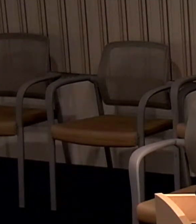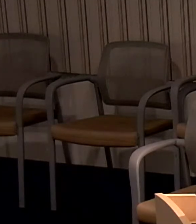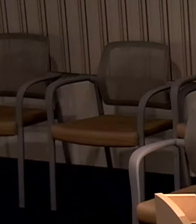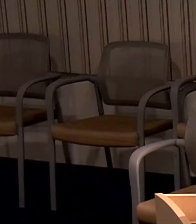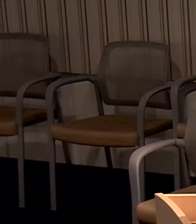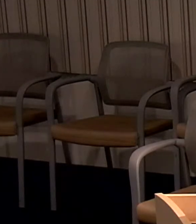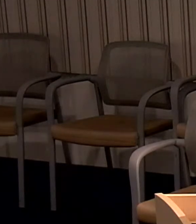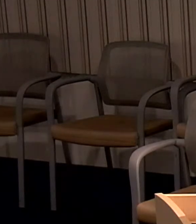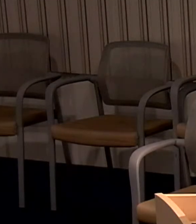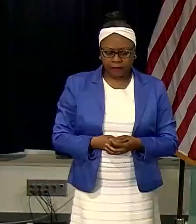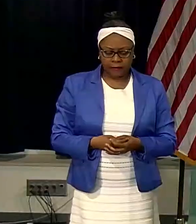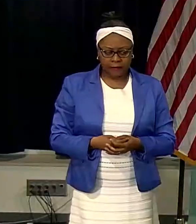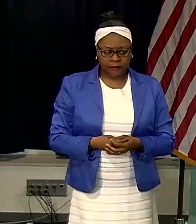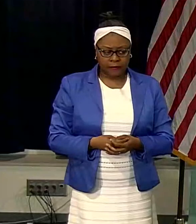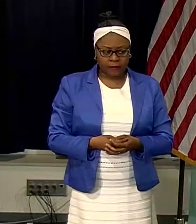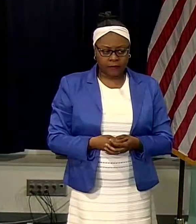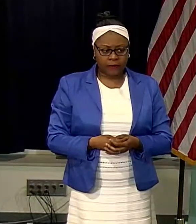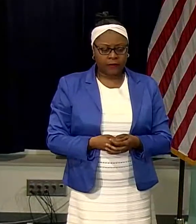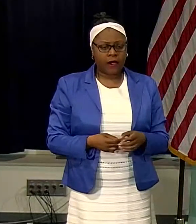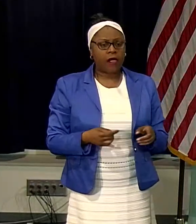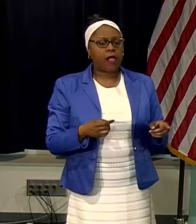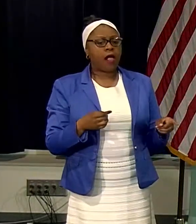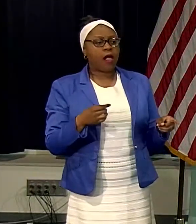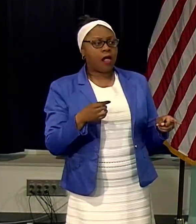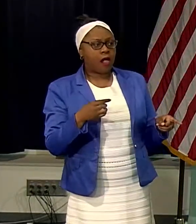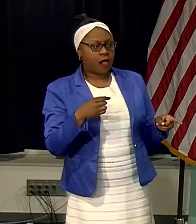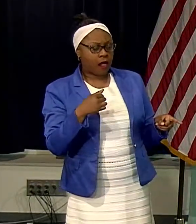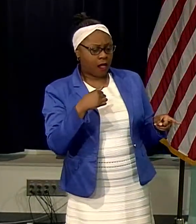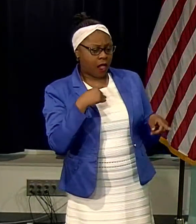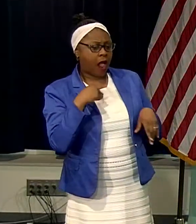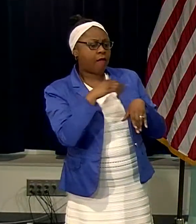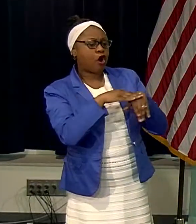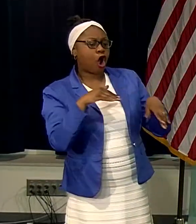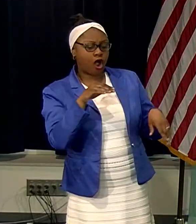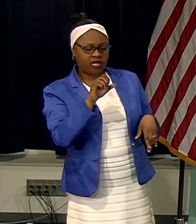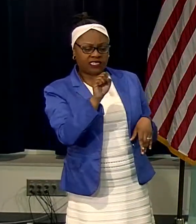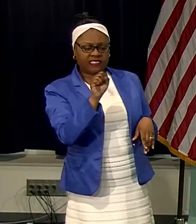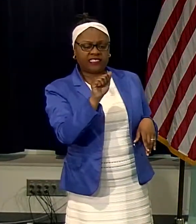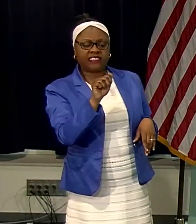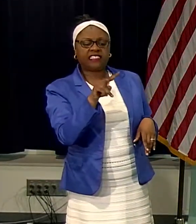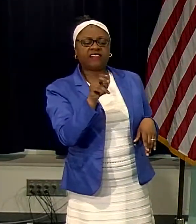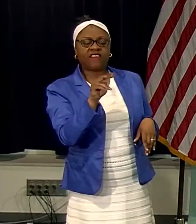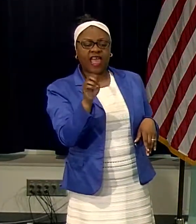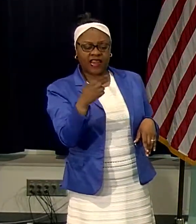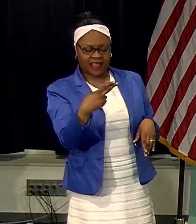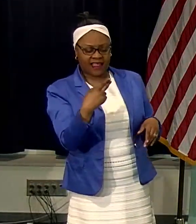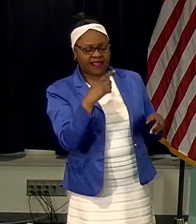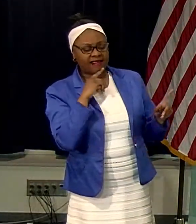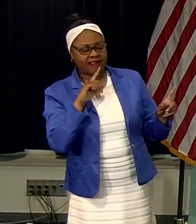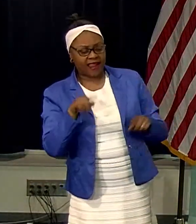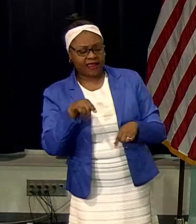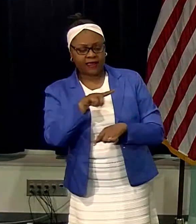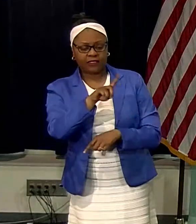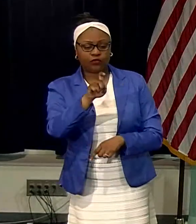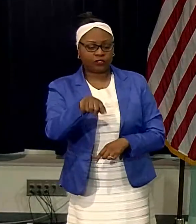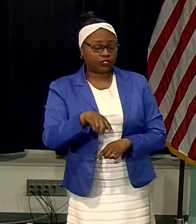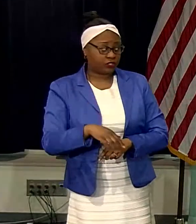I can take that one. So I'm gonna call Savannah, our land reuse manager, to come take that question.